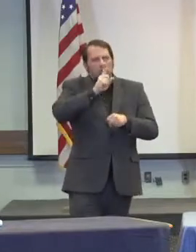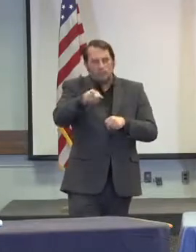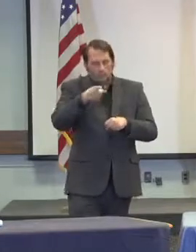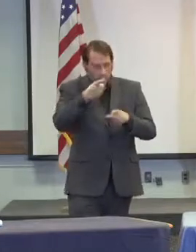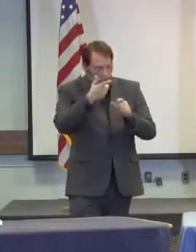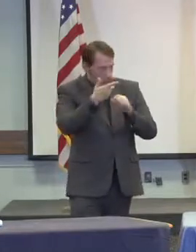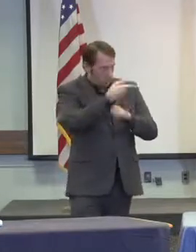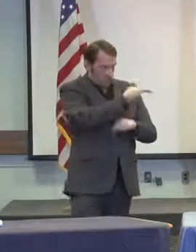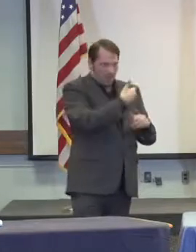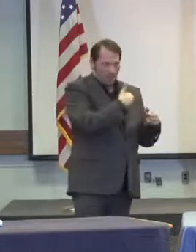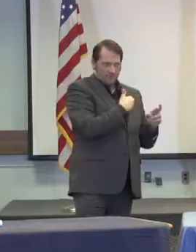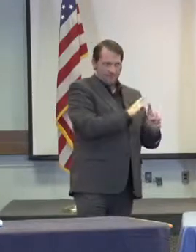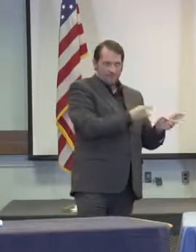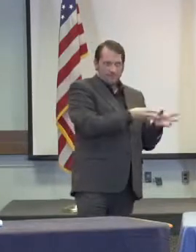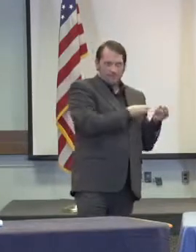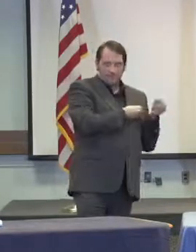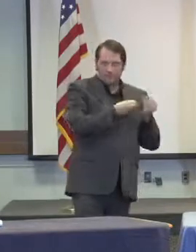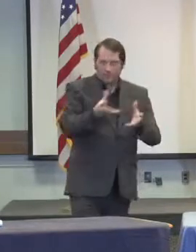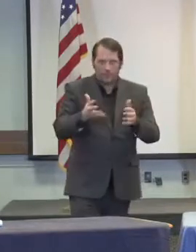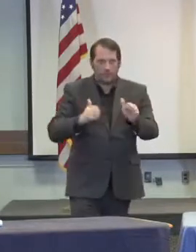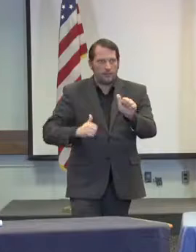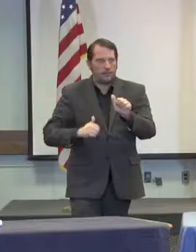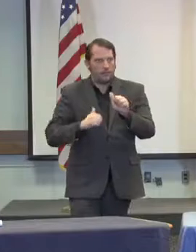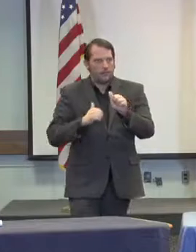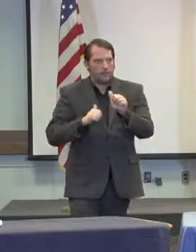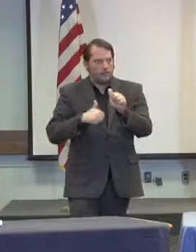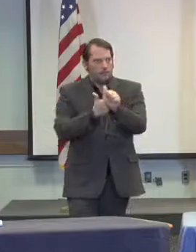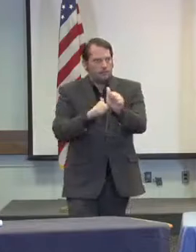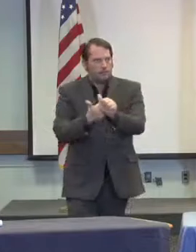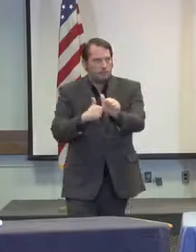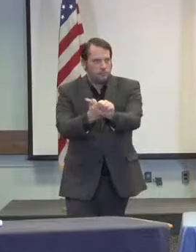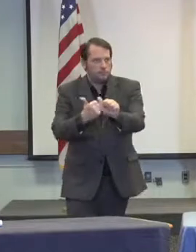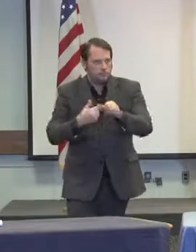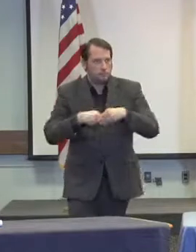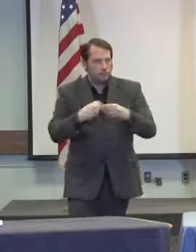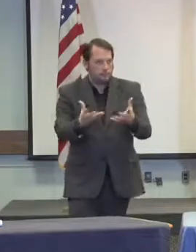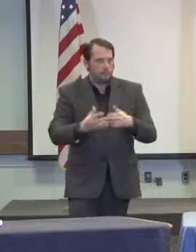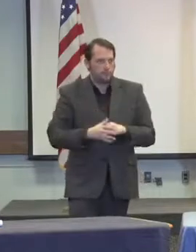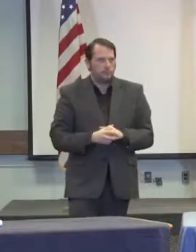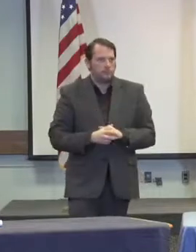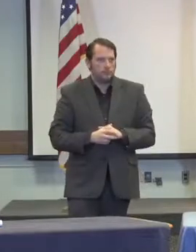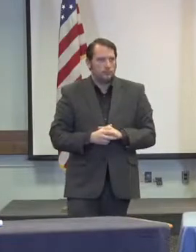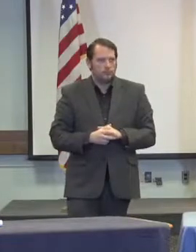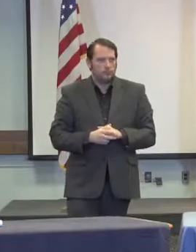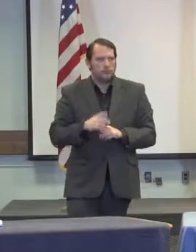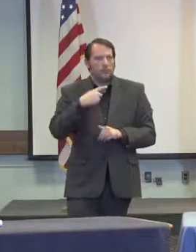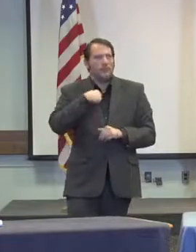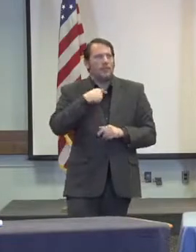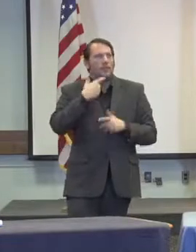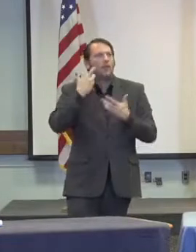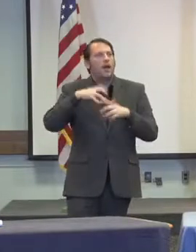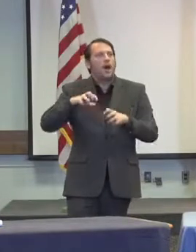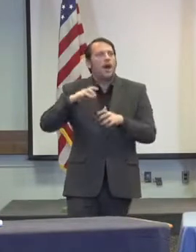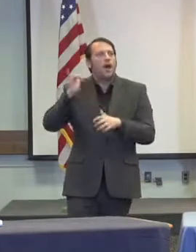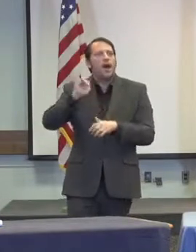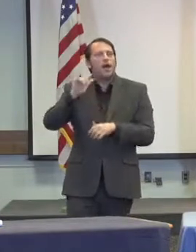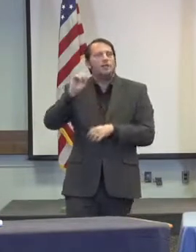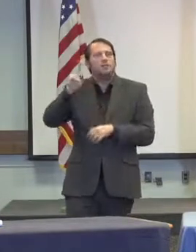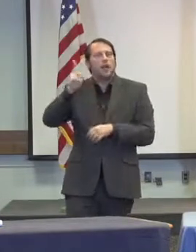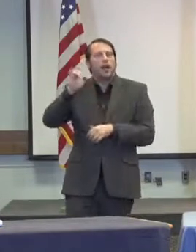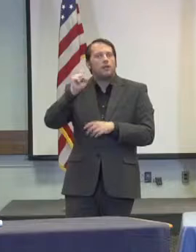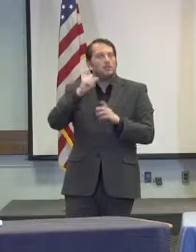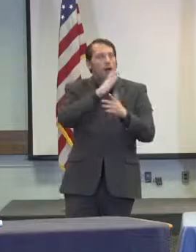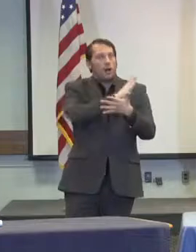backup, so that, you know, we're not having to build up supplies in the middle of this. We will be